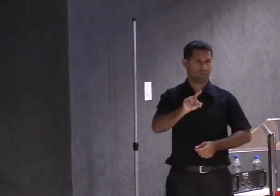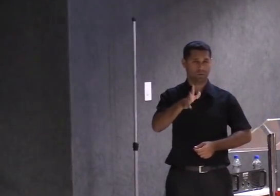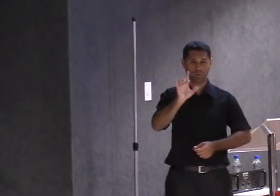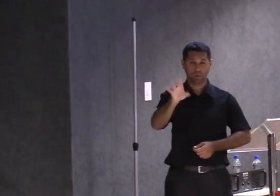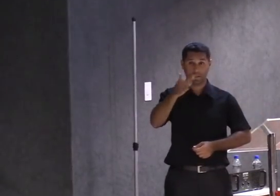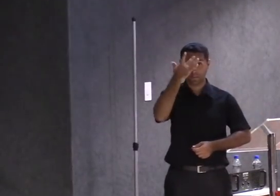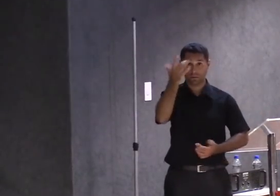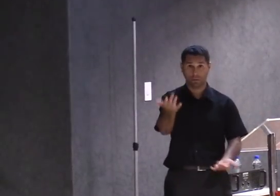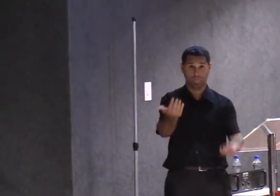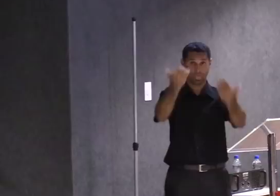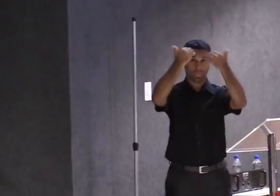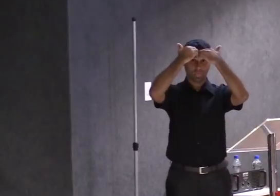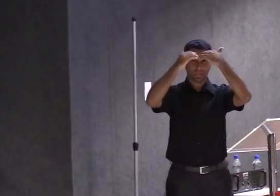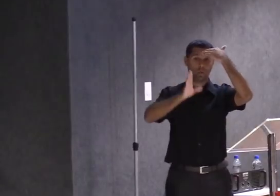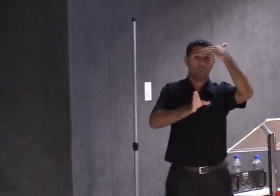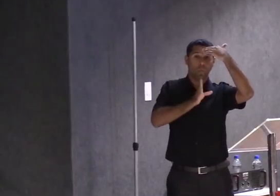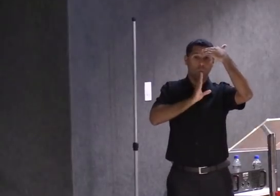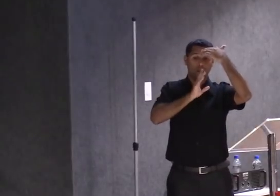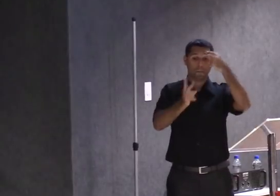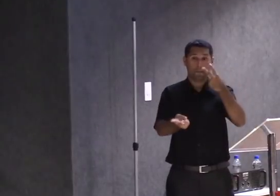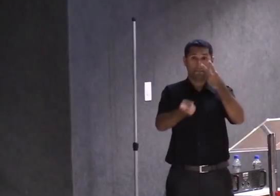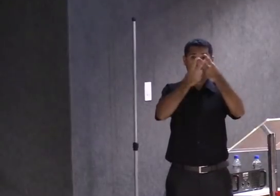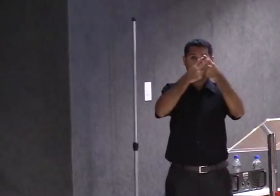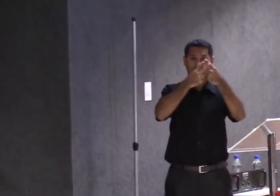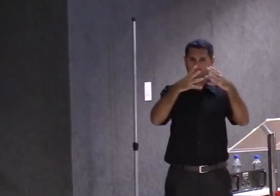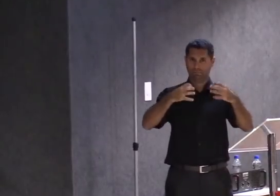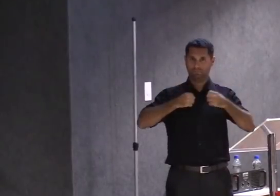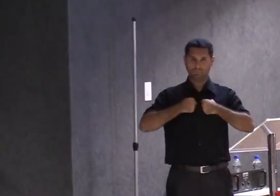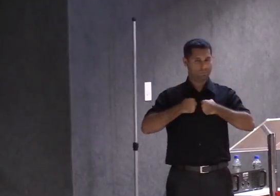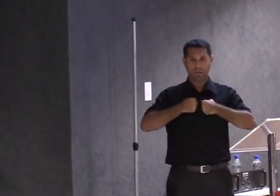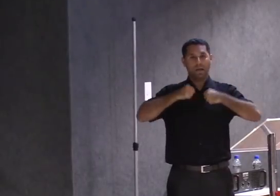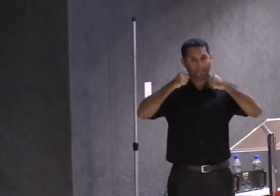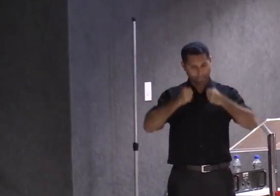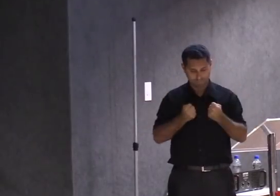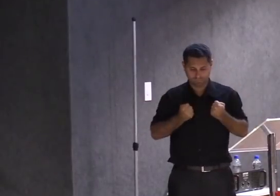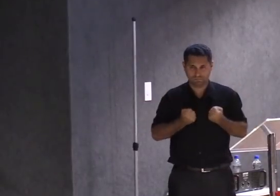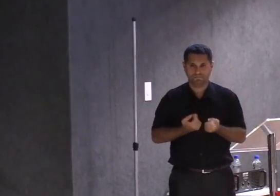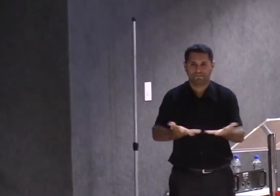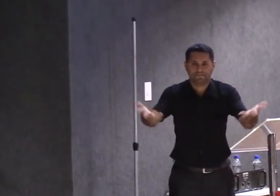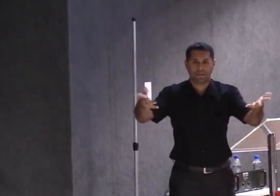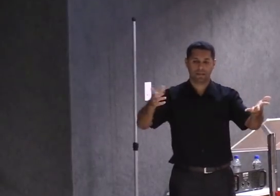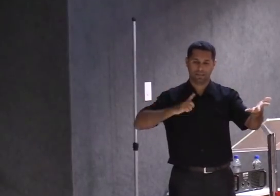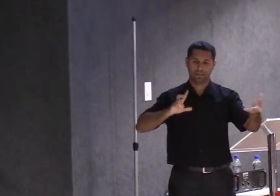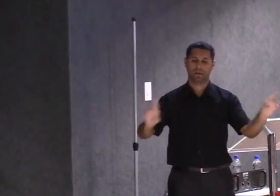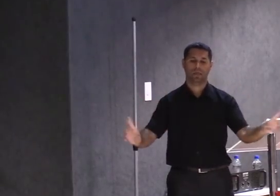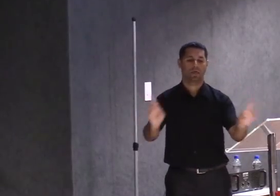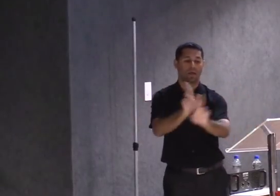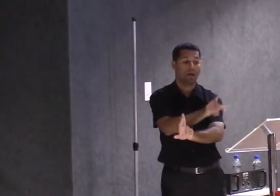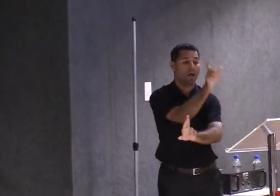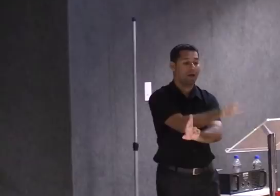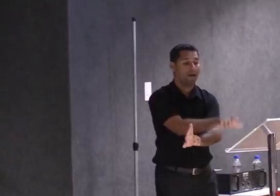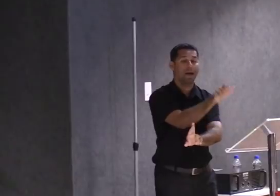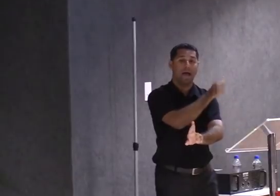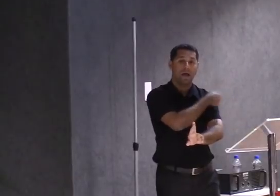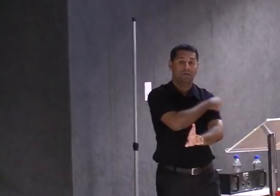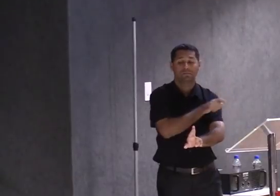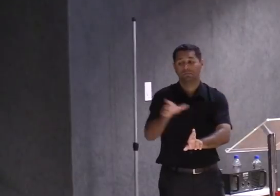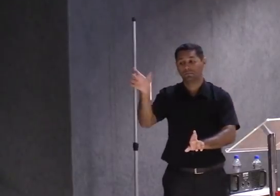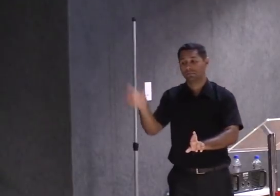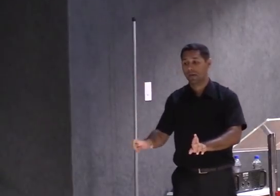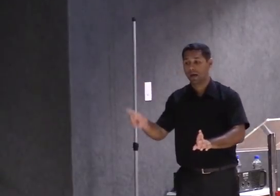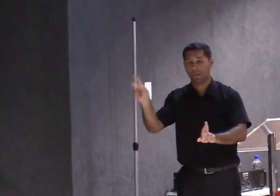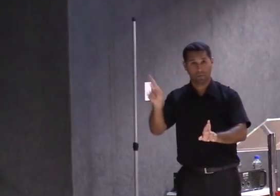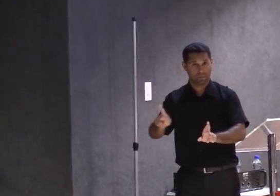do conhecimento que leva isso para os alunos, mas sim ele vai mediar o processo de aprendizagem do aluno, de desenvolvimento da